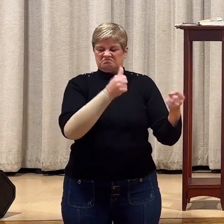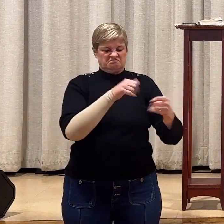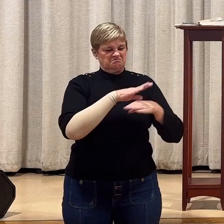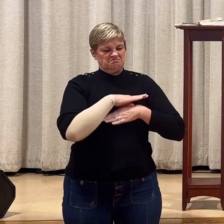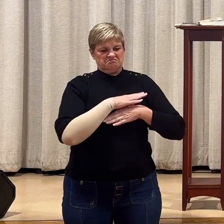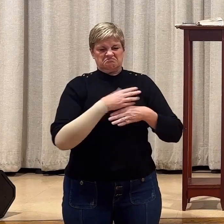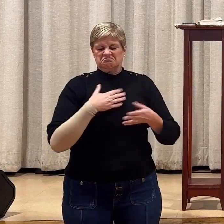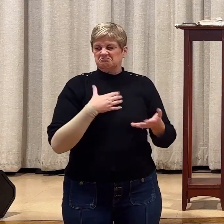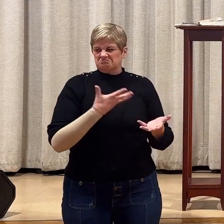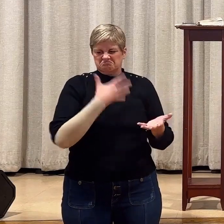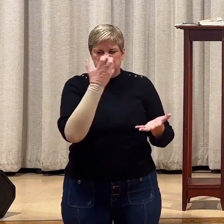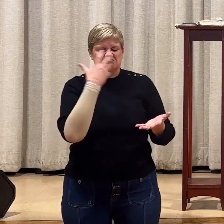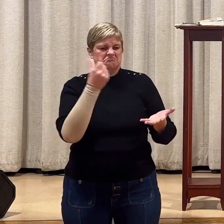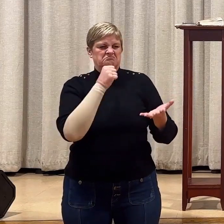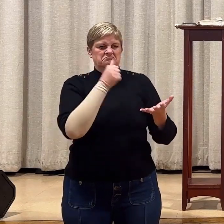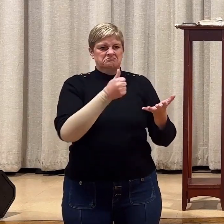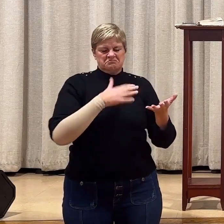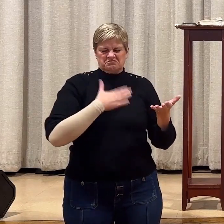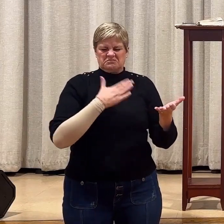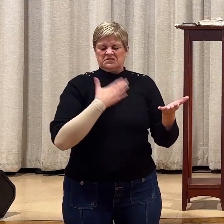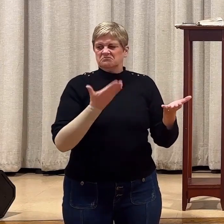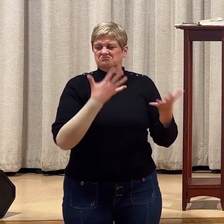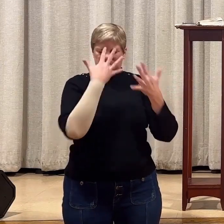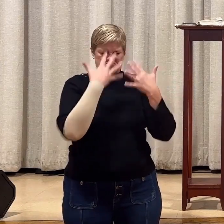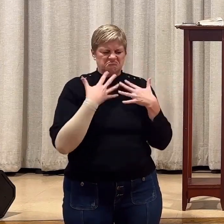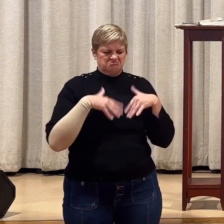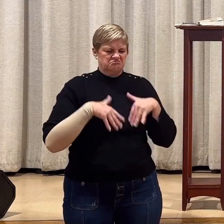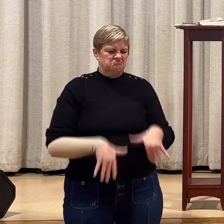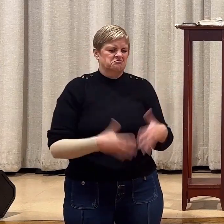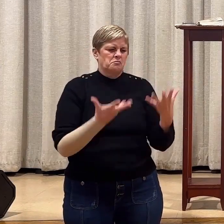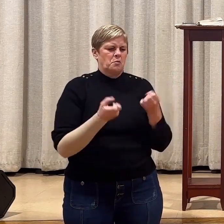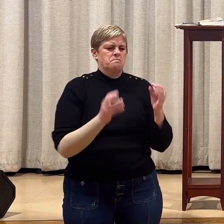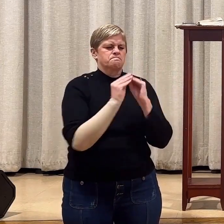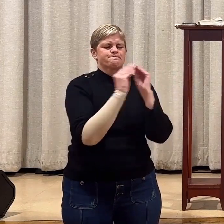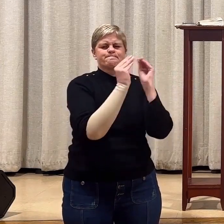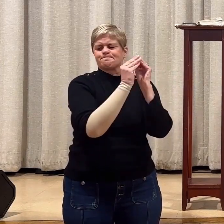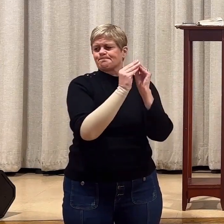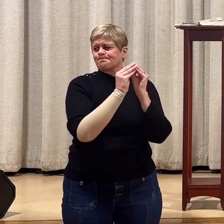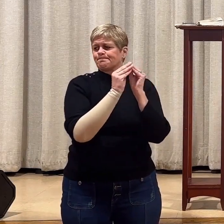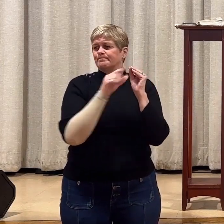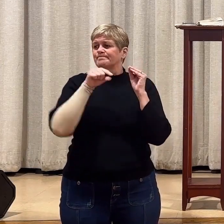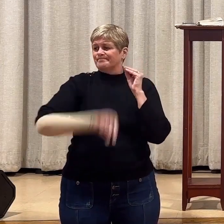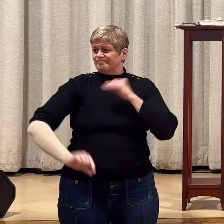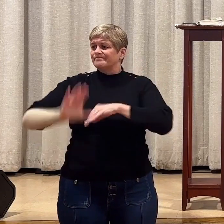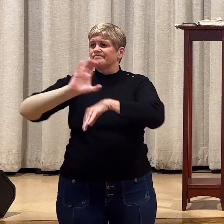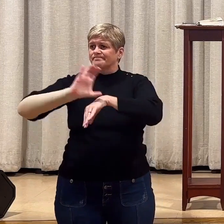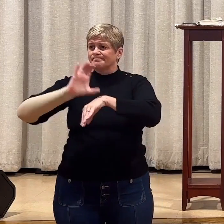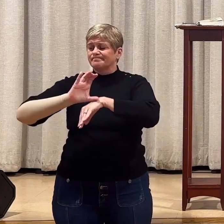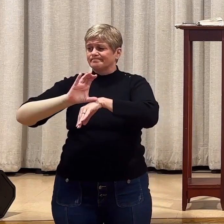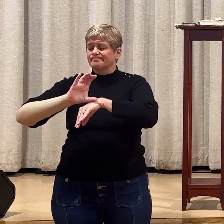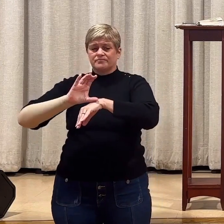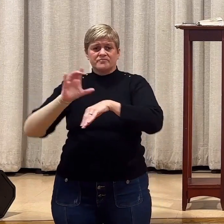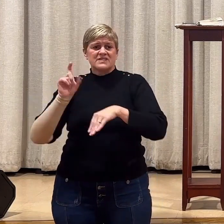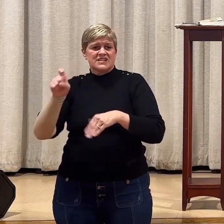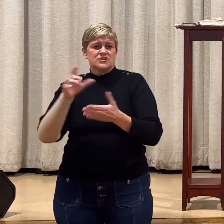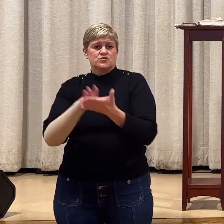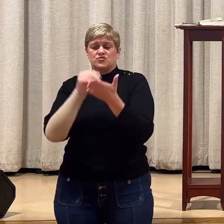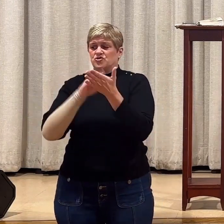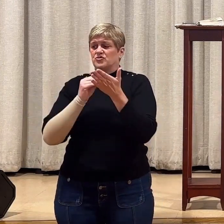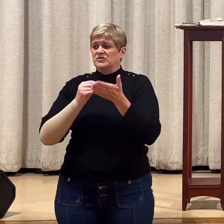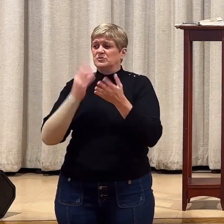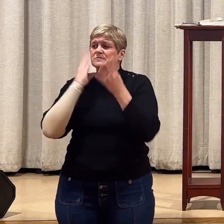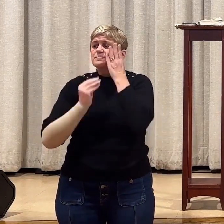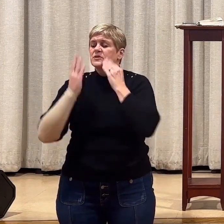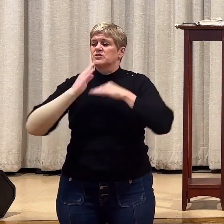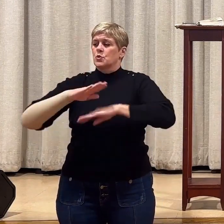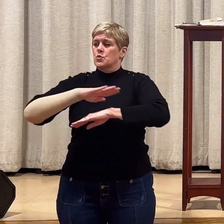or dissatisfaction, unhappiness, or sadness. Coastal Christian, we need to learn contentment.